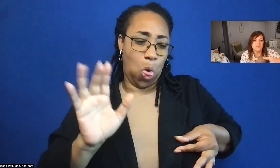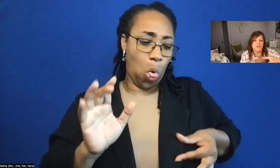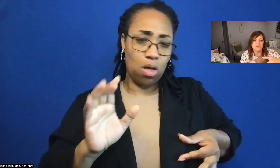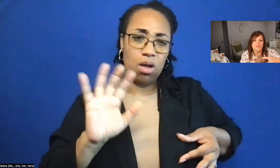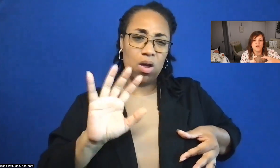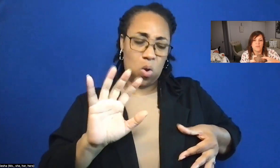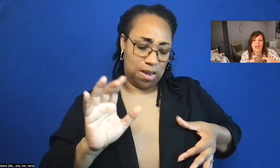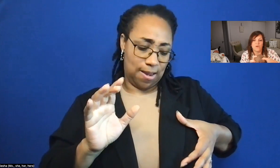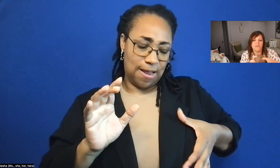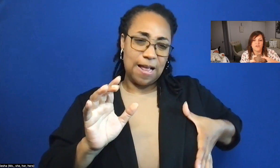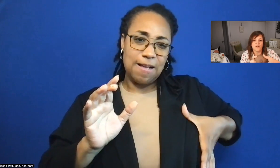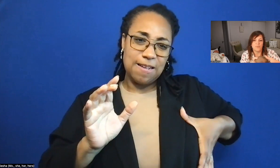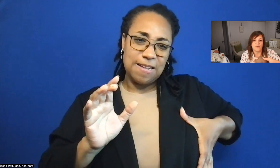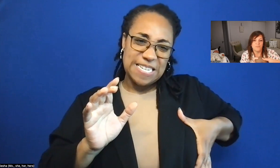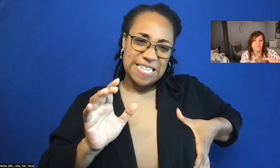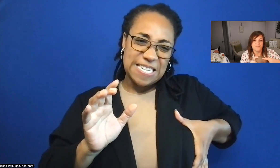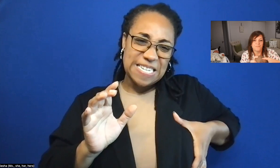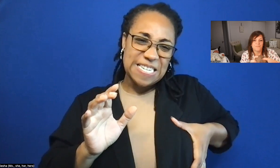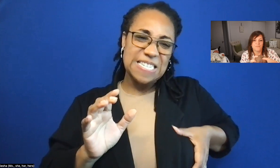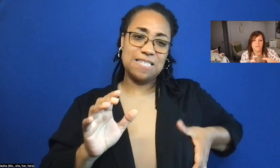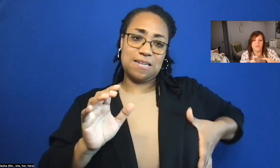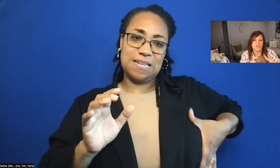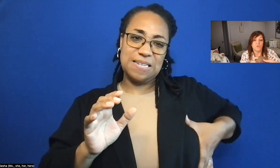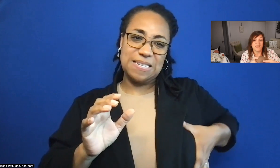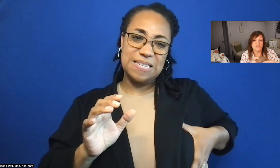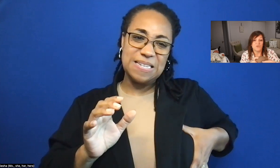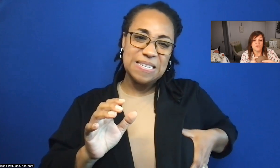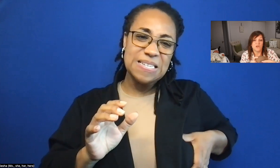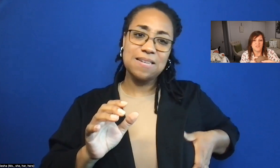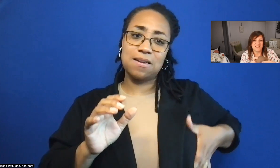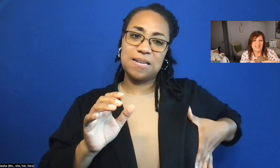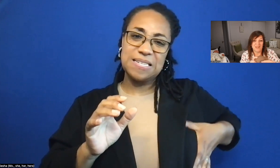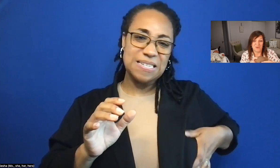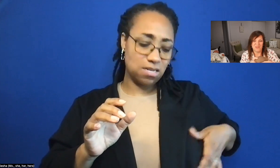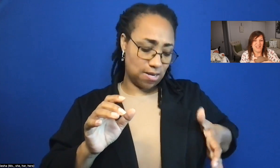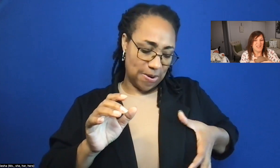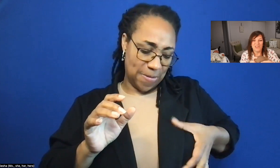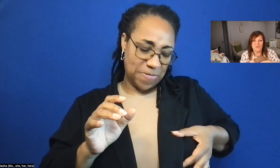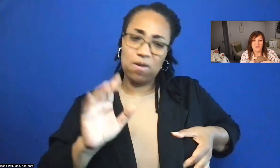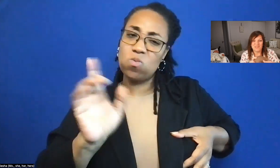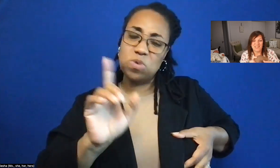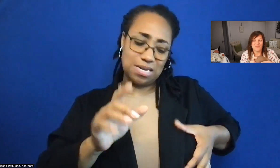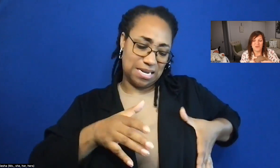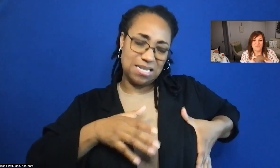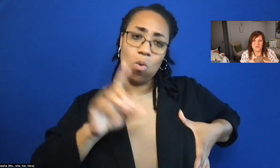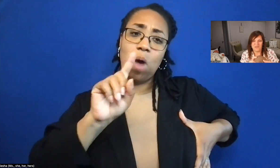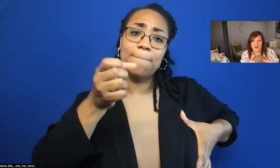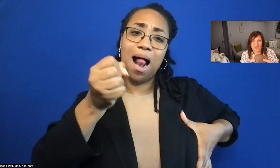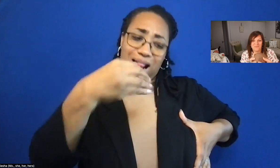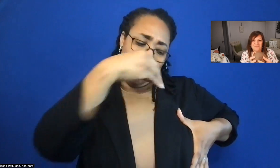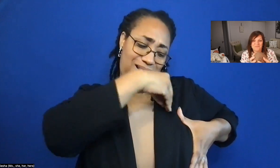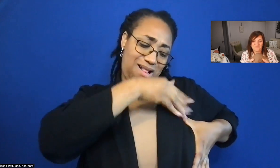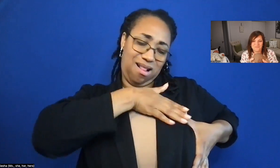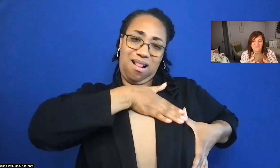encourage milk to come out of your nipple. Don't get too close to the nipple. You won't see your milk move that